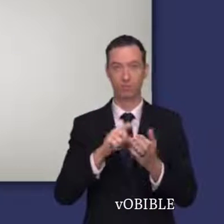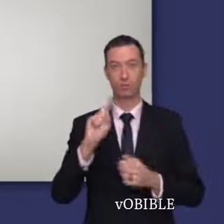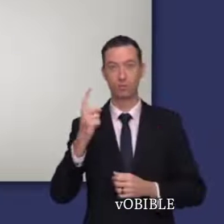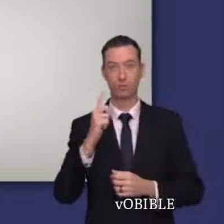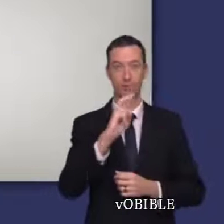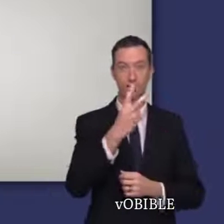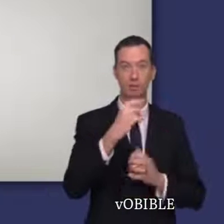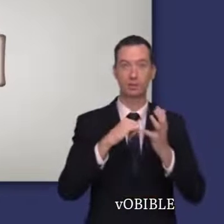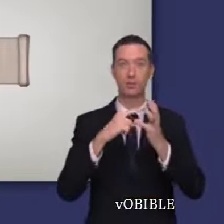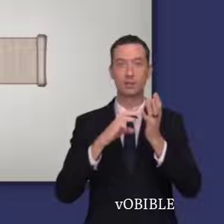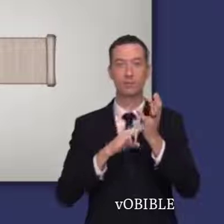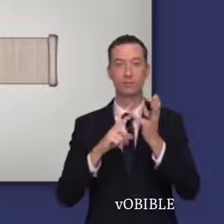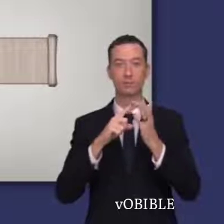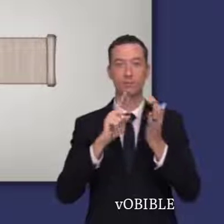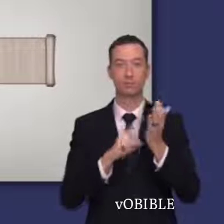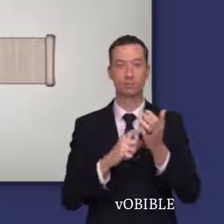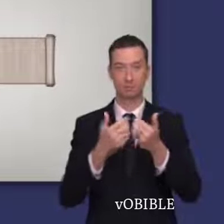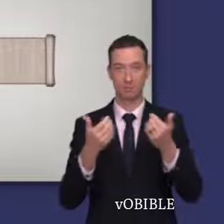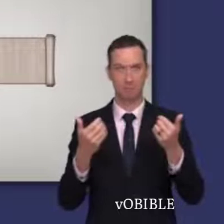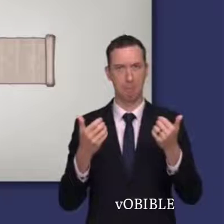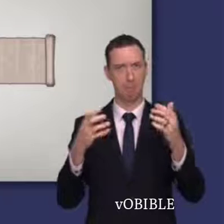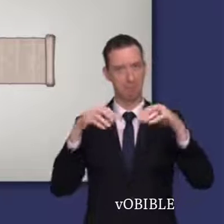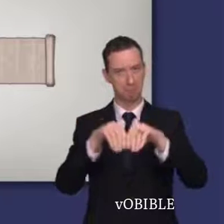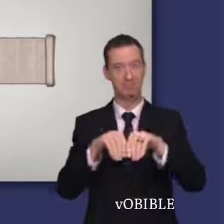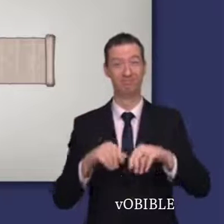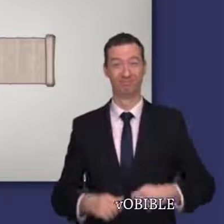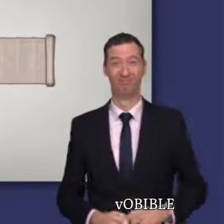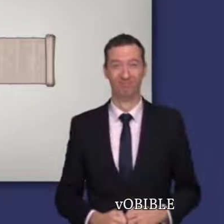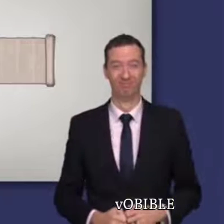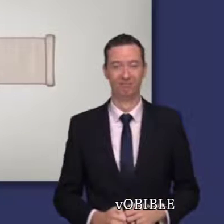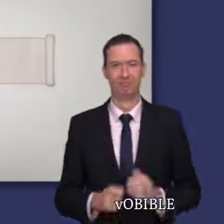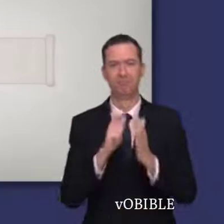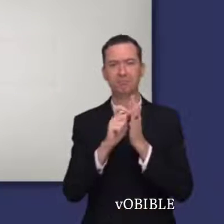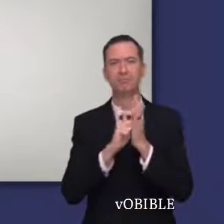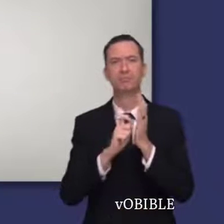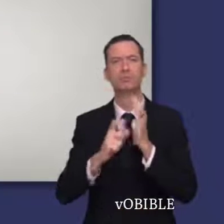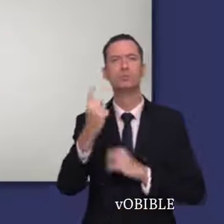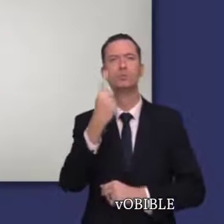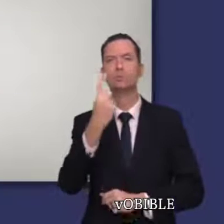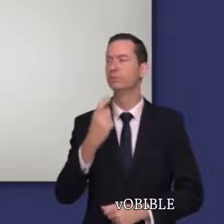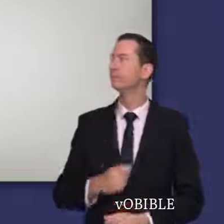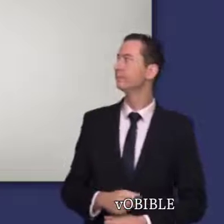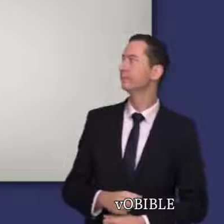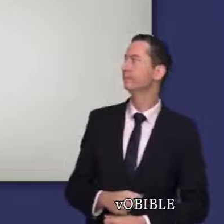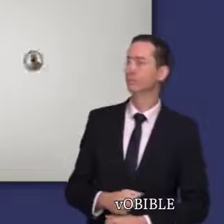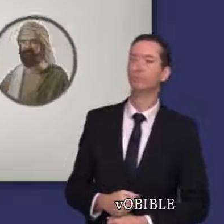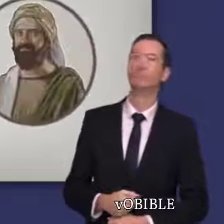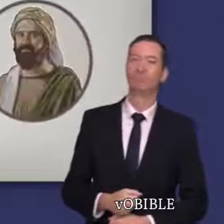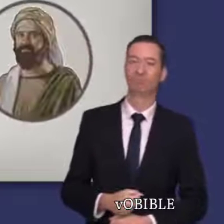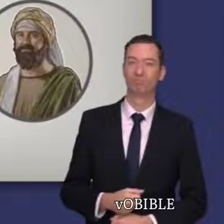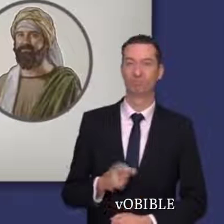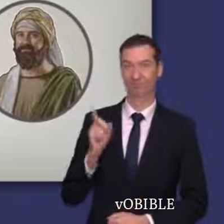In the original Hebrew canon, 1 and 2 Samuel were one volume. The prophets Gad